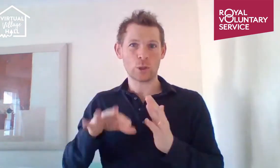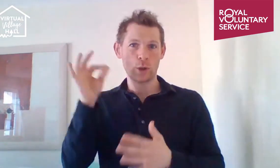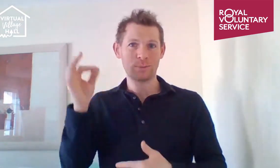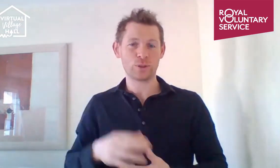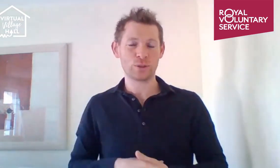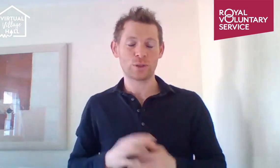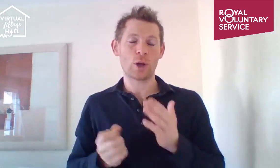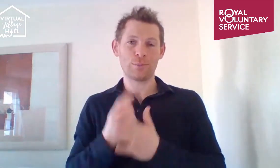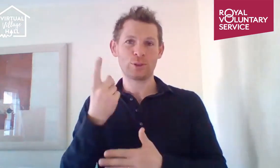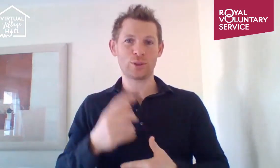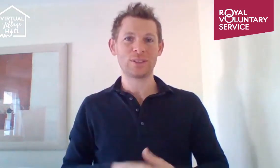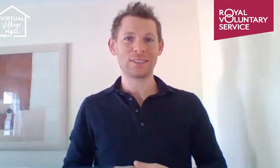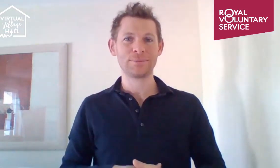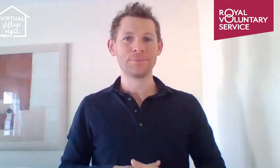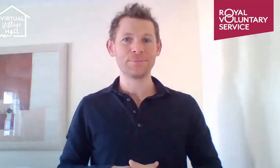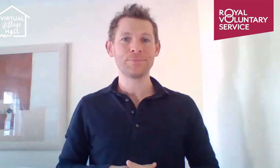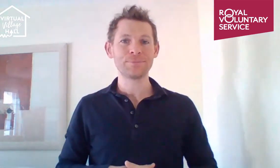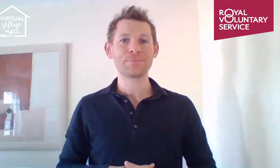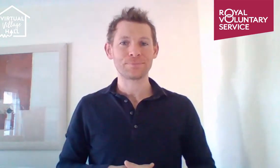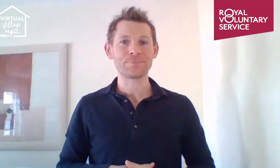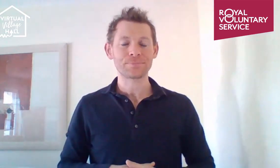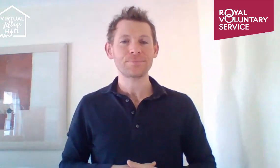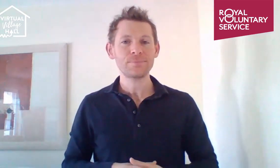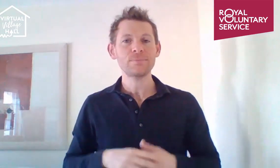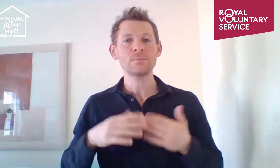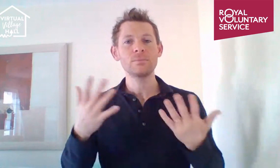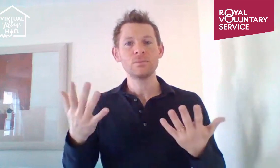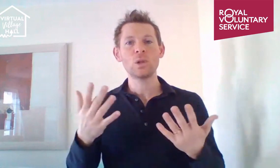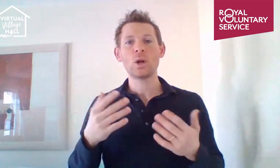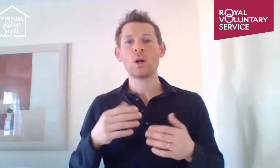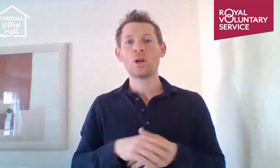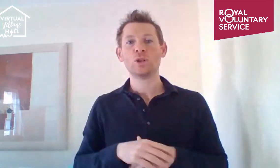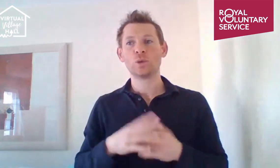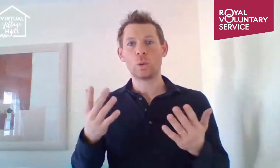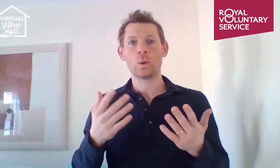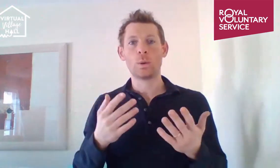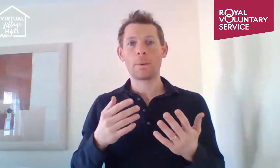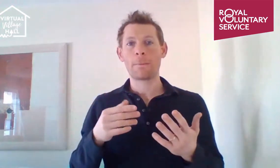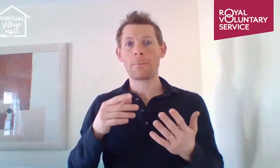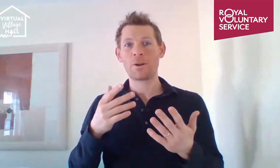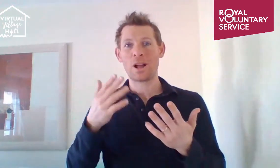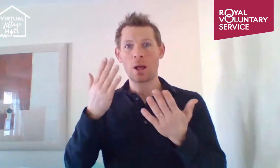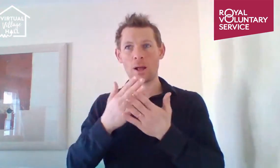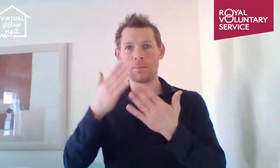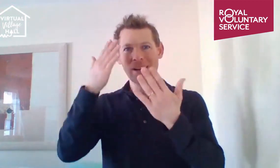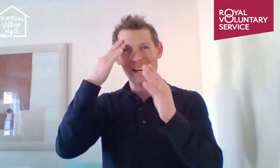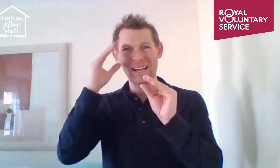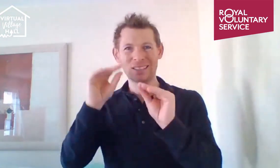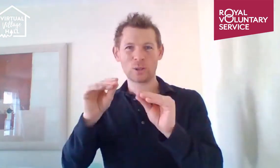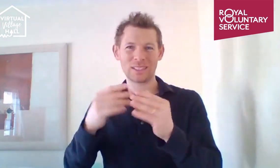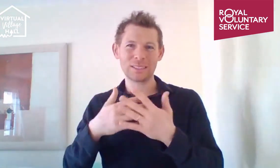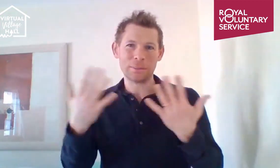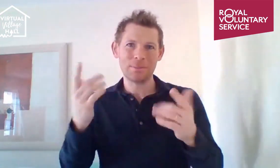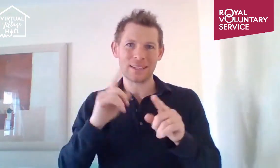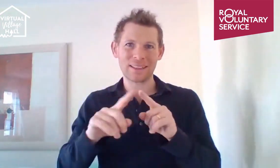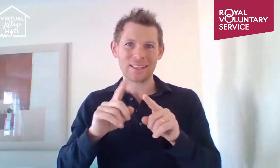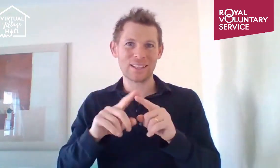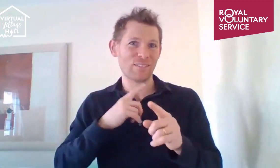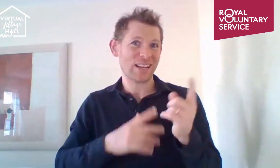I had the option and I had that opportunity to go across the water and attend school there. So deaf